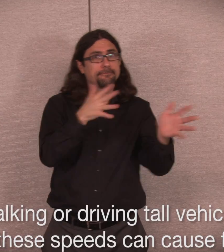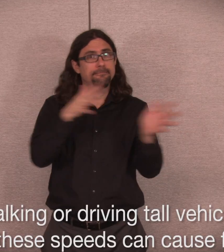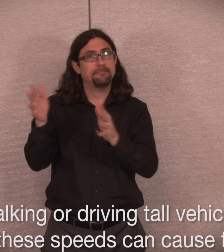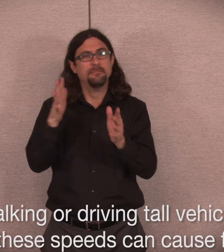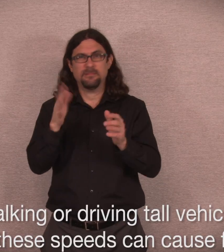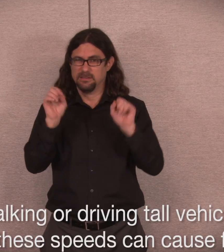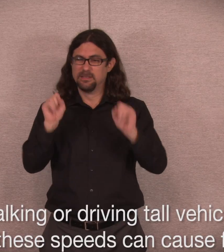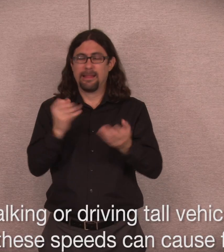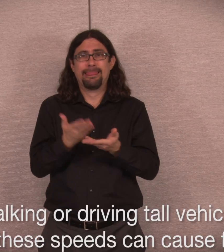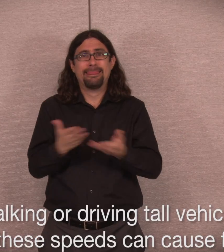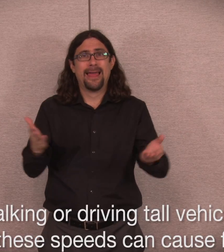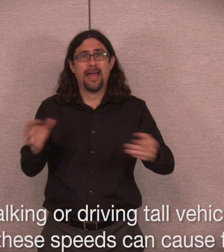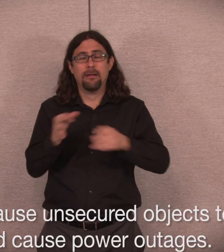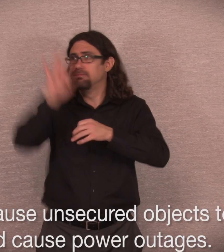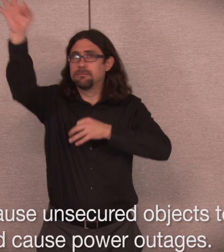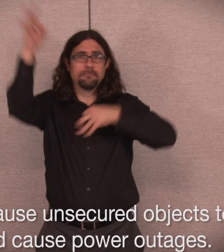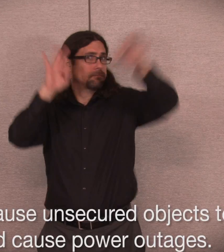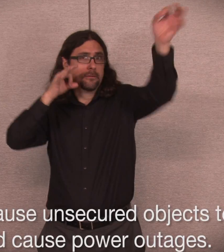Winds at these speeds can cause flying debris,